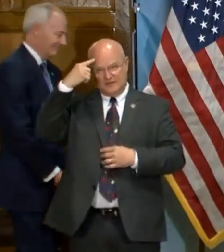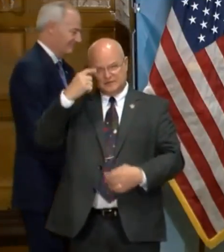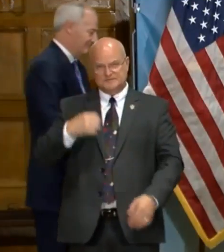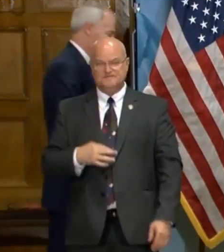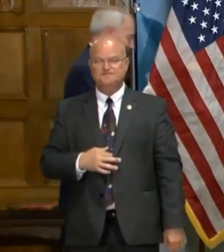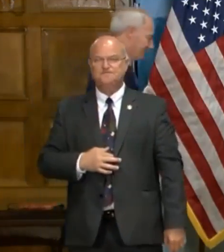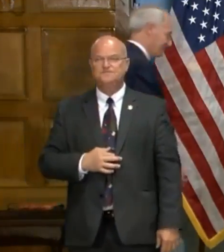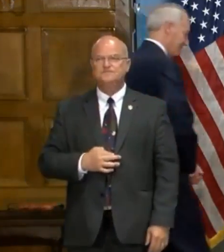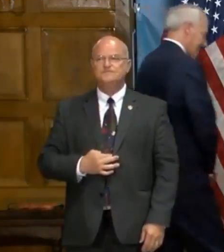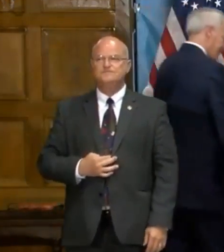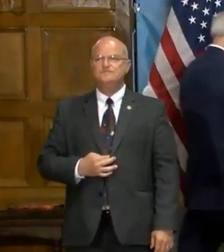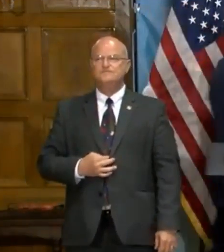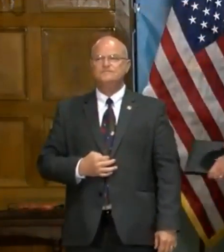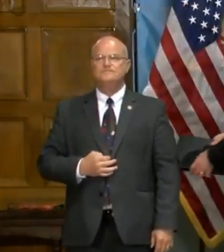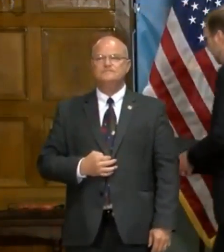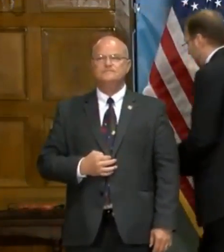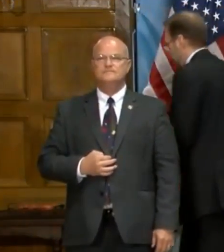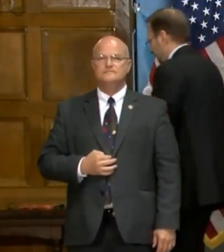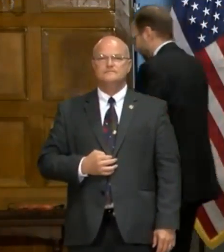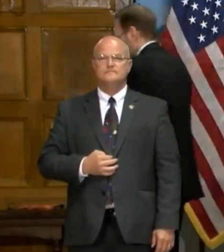governor.